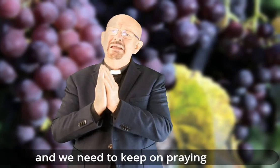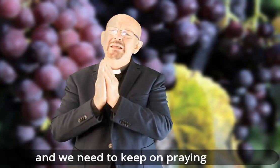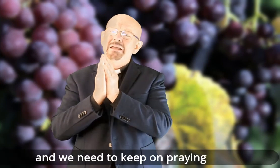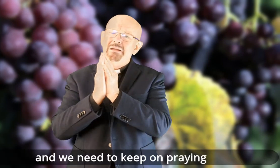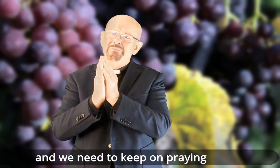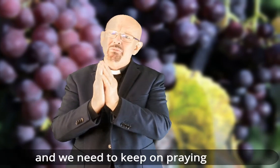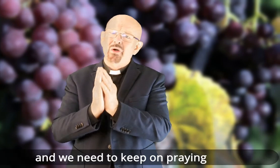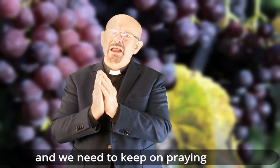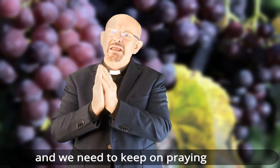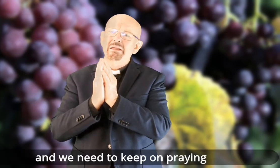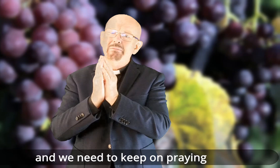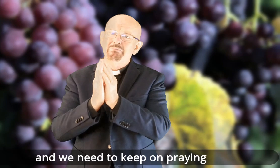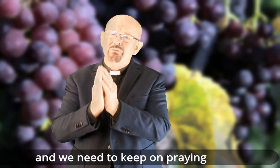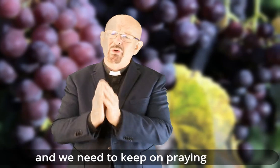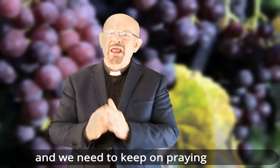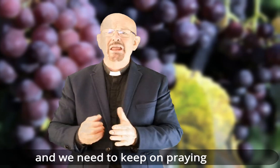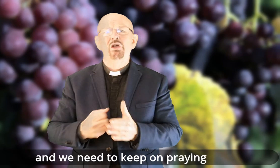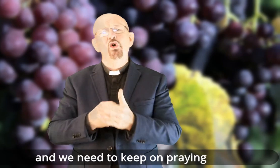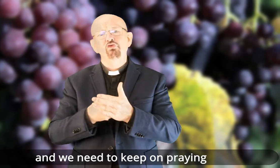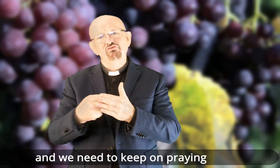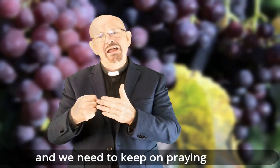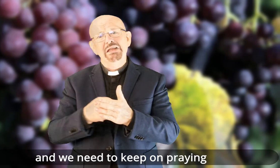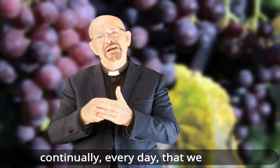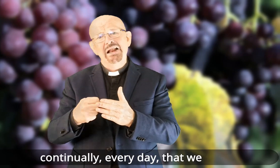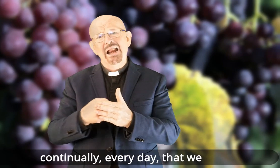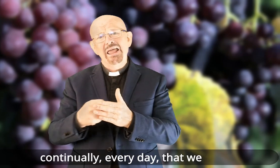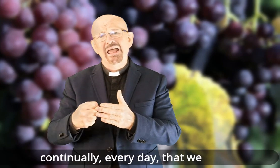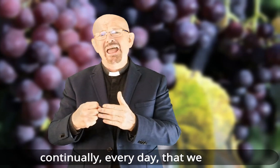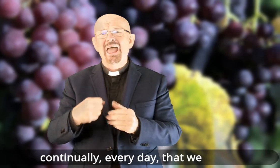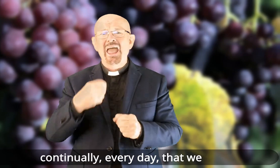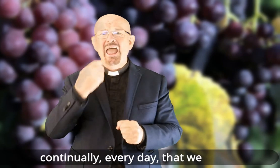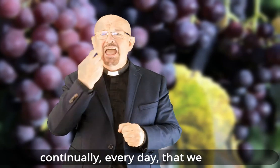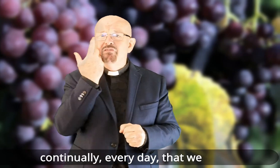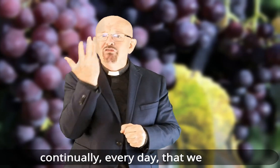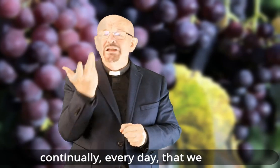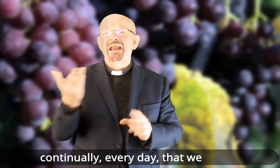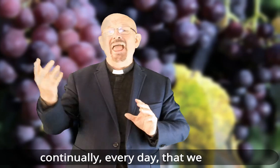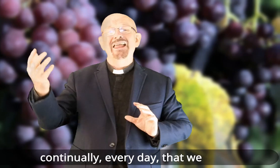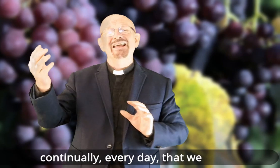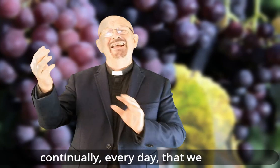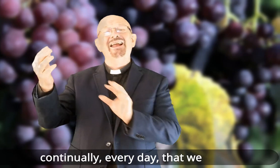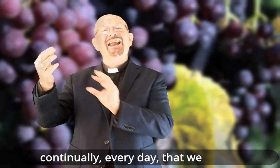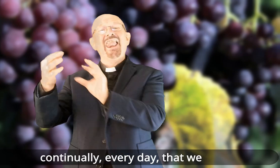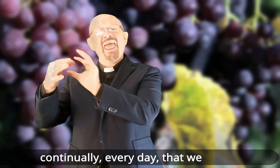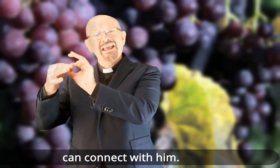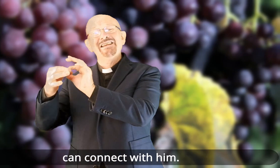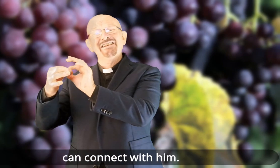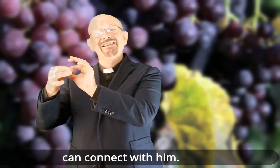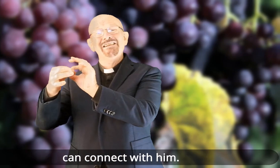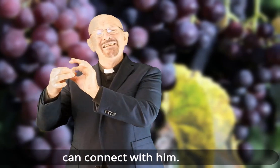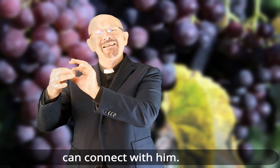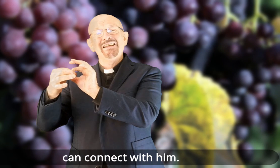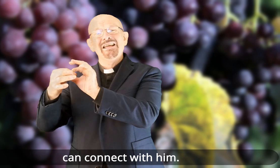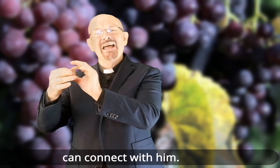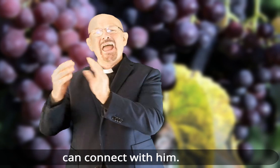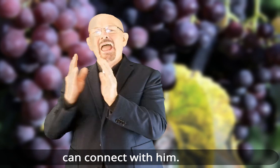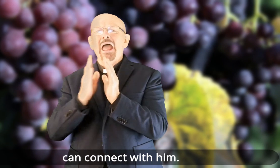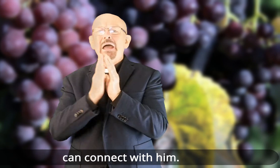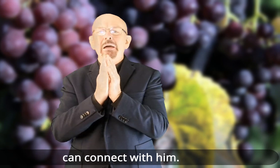we need to keep on praying continually every day that we can connect with